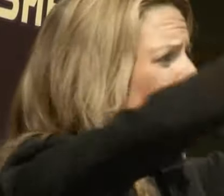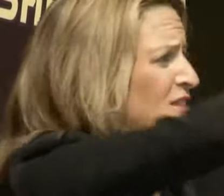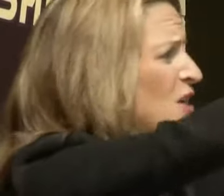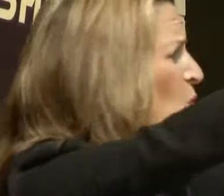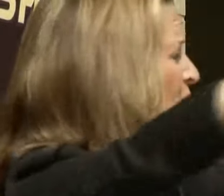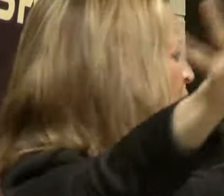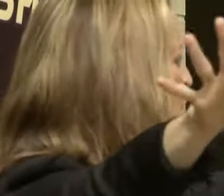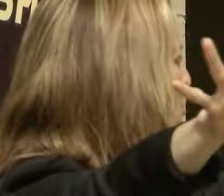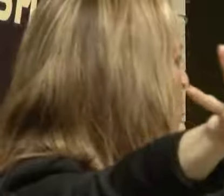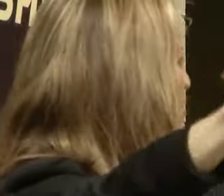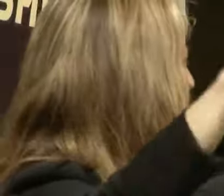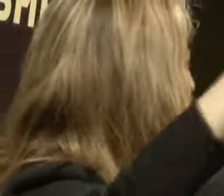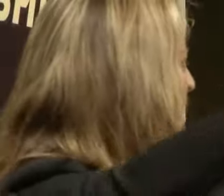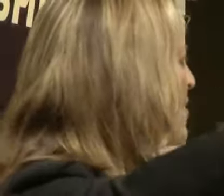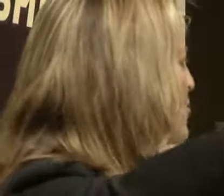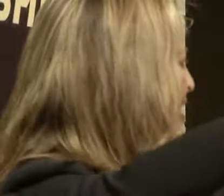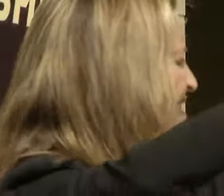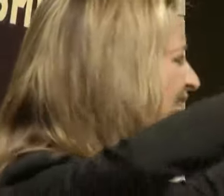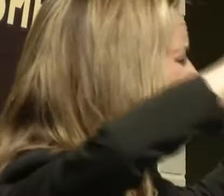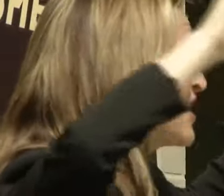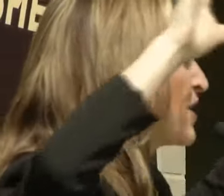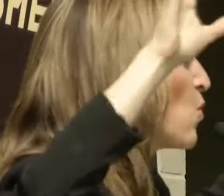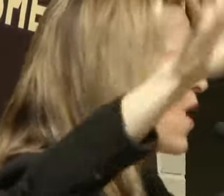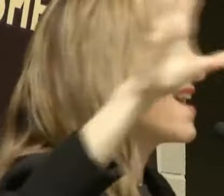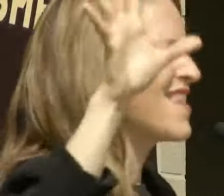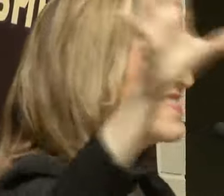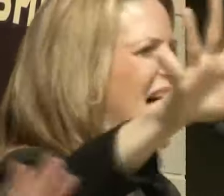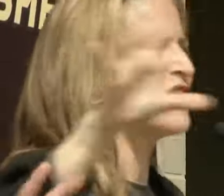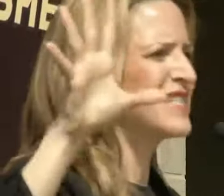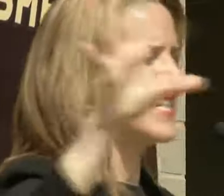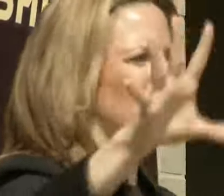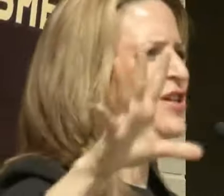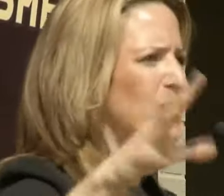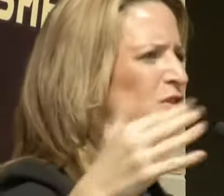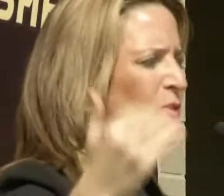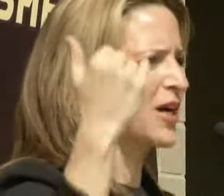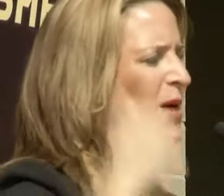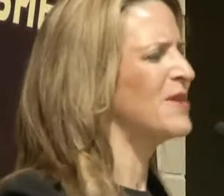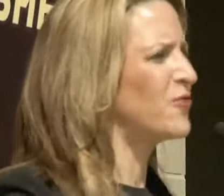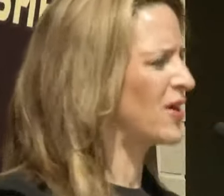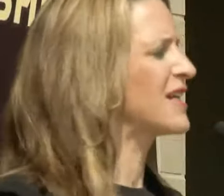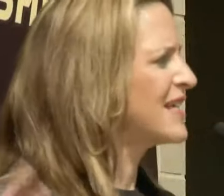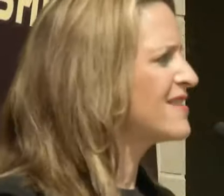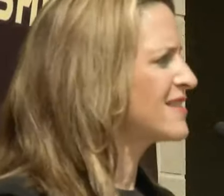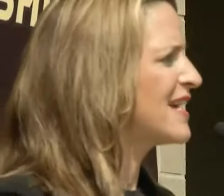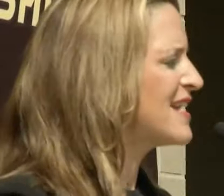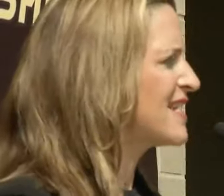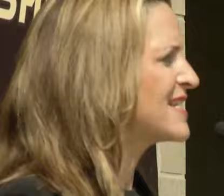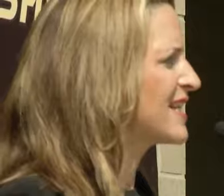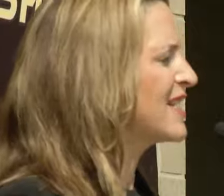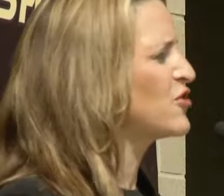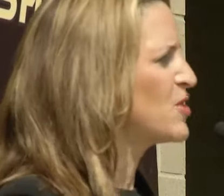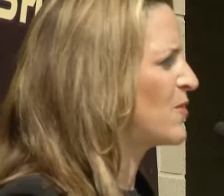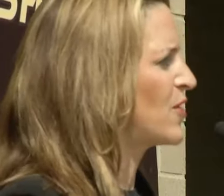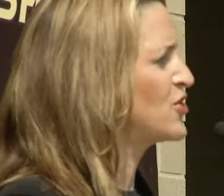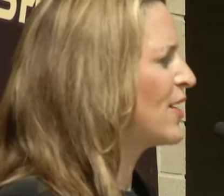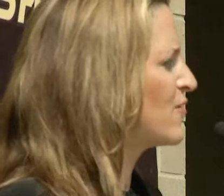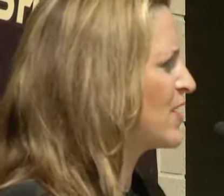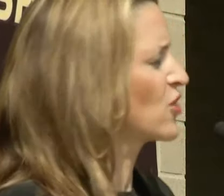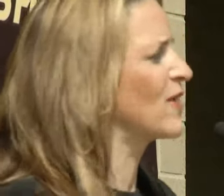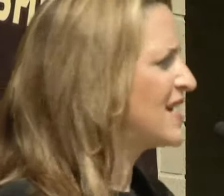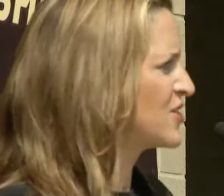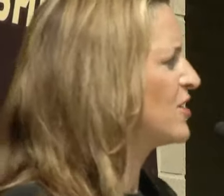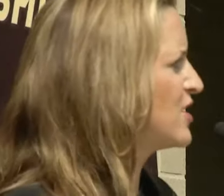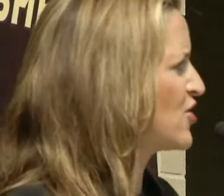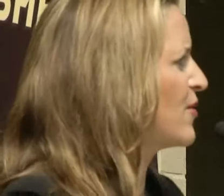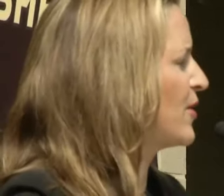being here. Every single one of you who's going to be coming throughout today, the nearly 1,000 individuals who are coming for a clean slate, thanks to the leadership of our